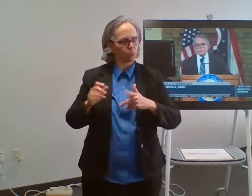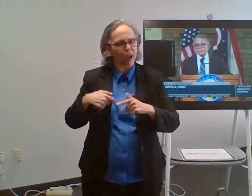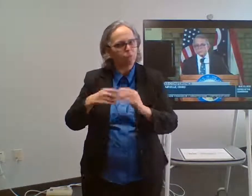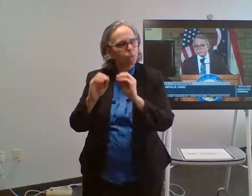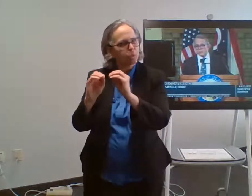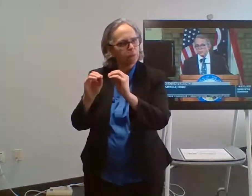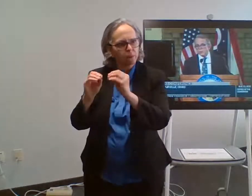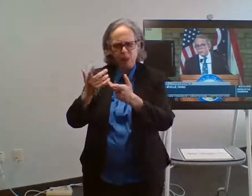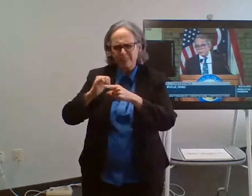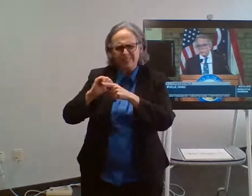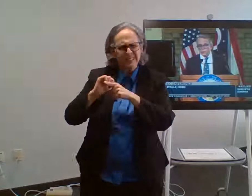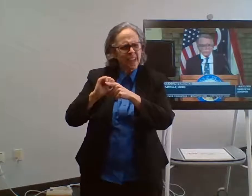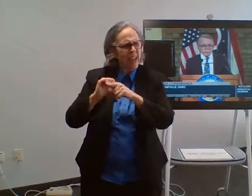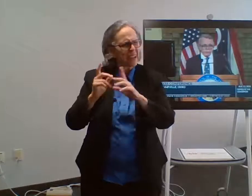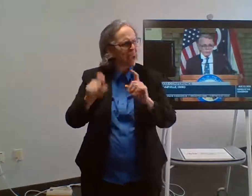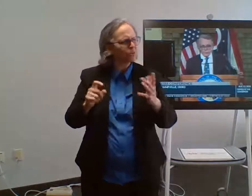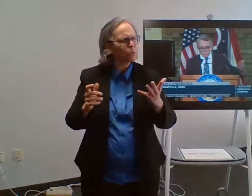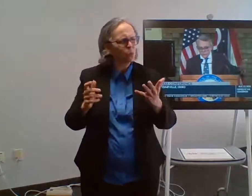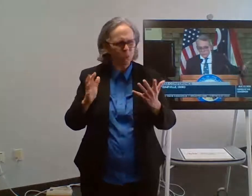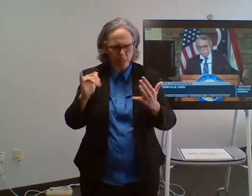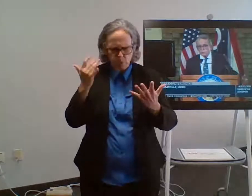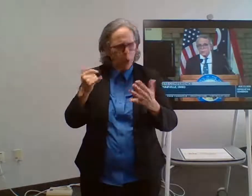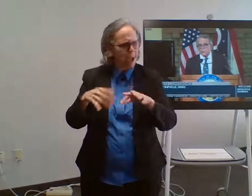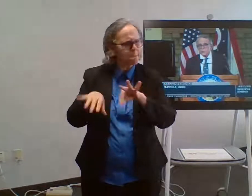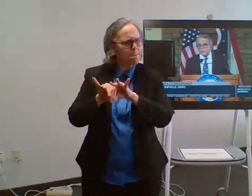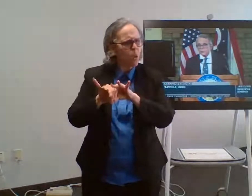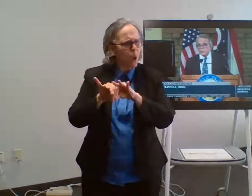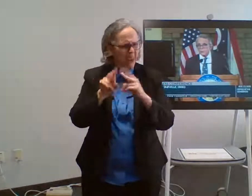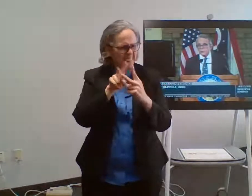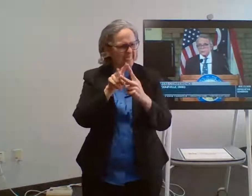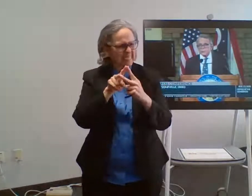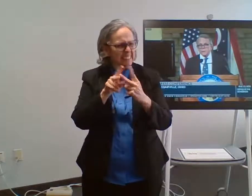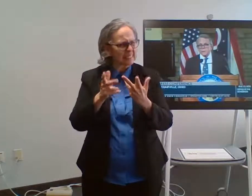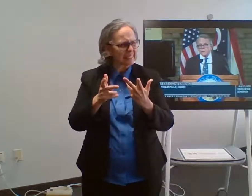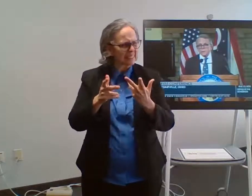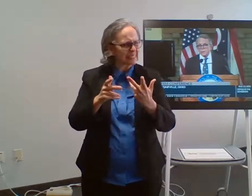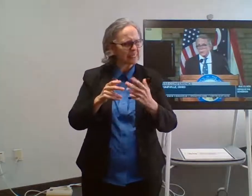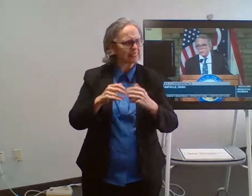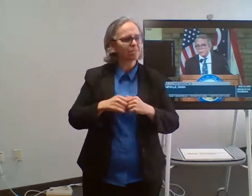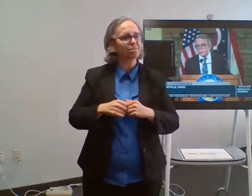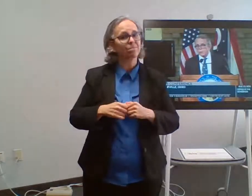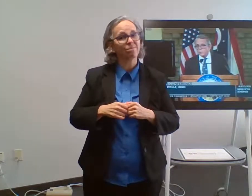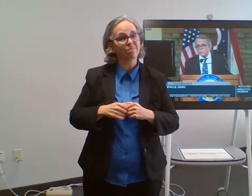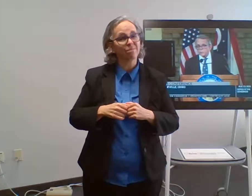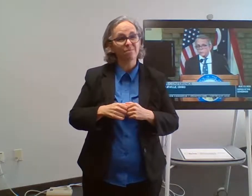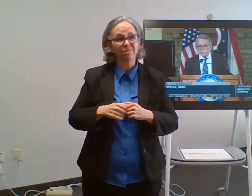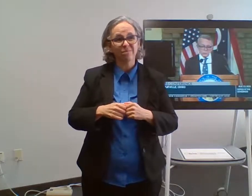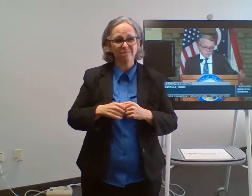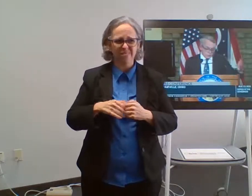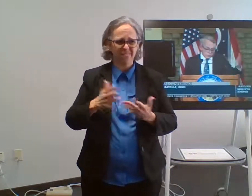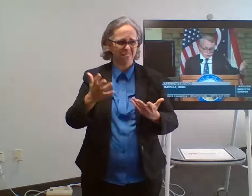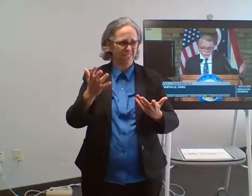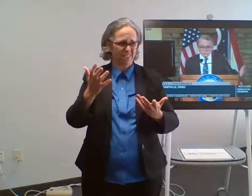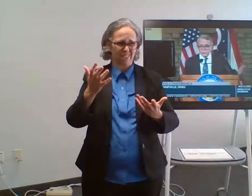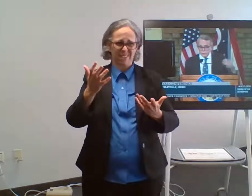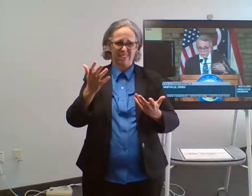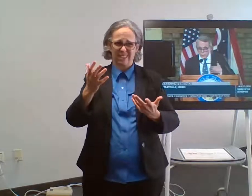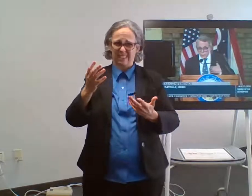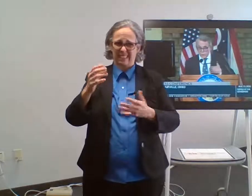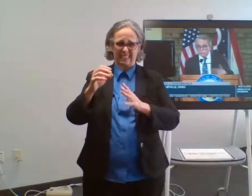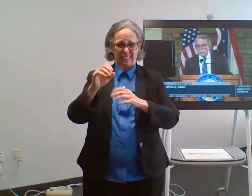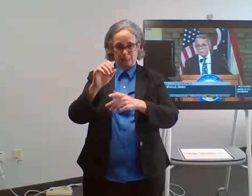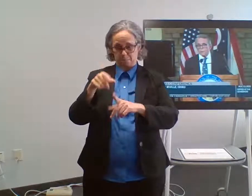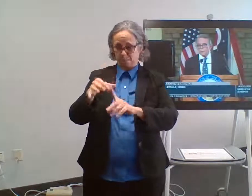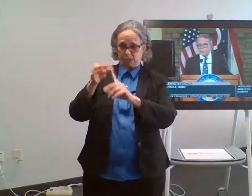and some of these things are so very, very important when we're talking about our own employees. So I'm going to leave that up to the General